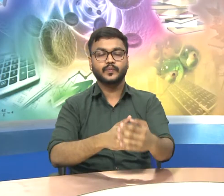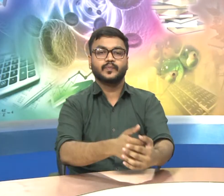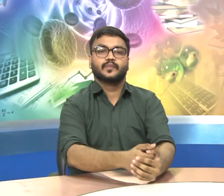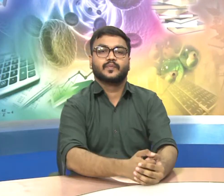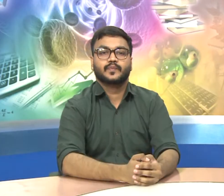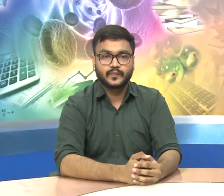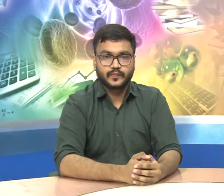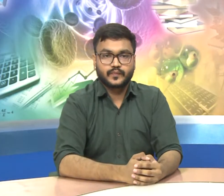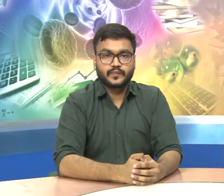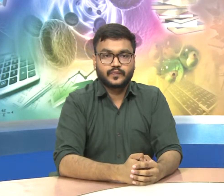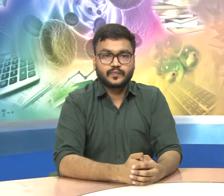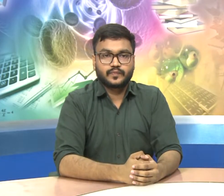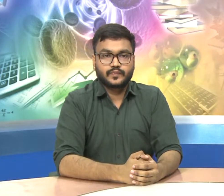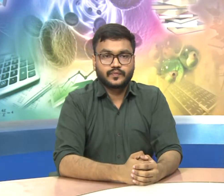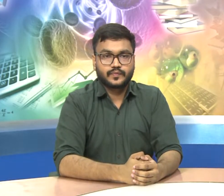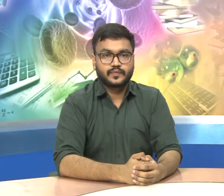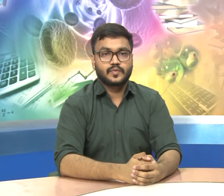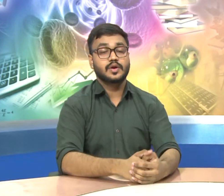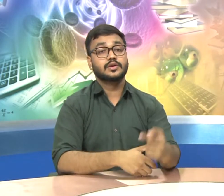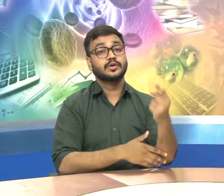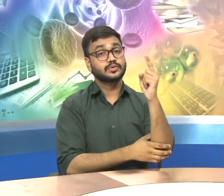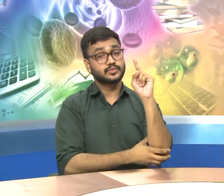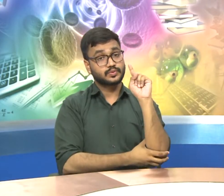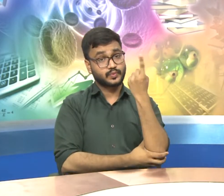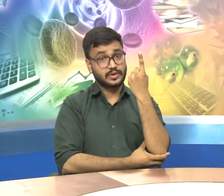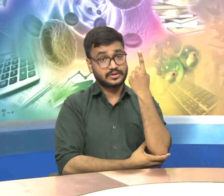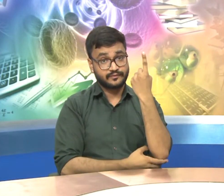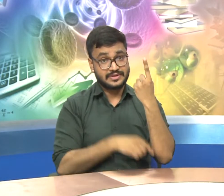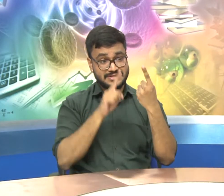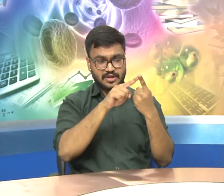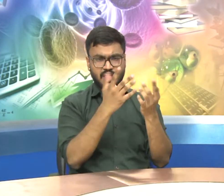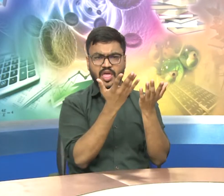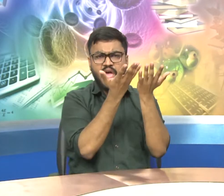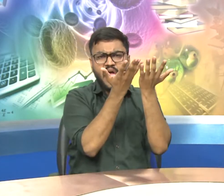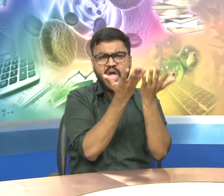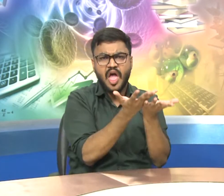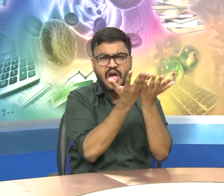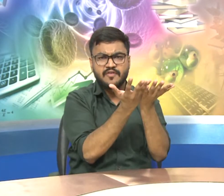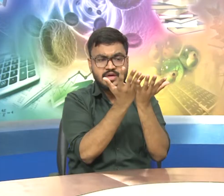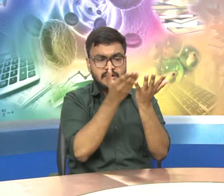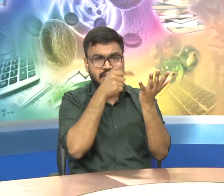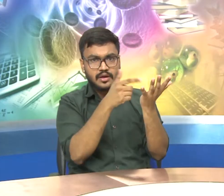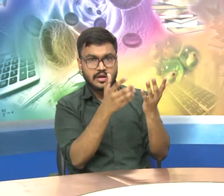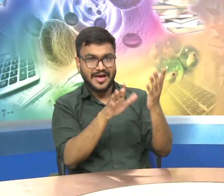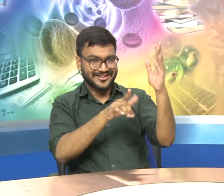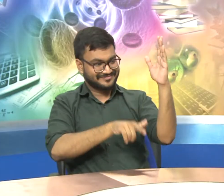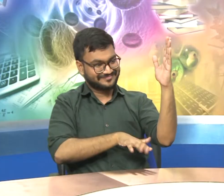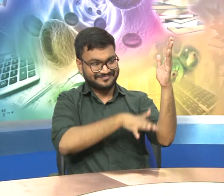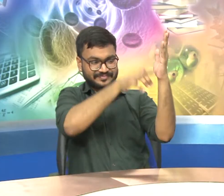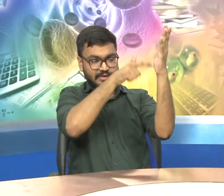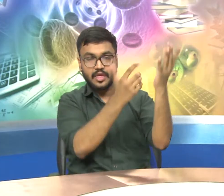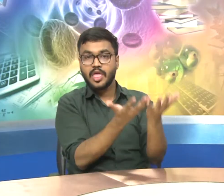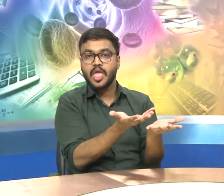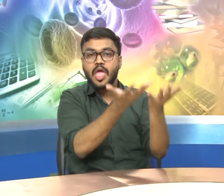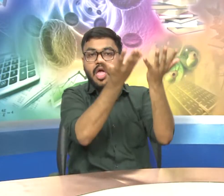And it has two forms. First is light colored and the second is dark